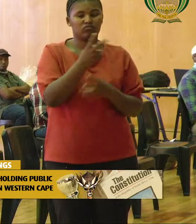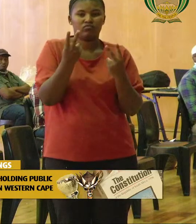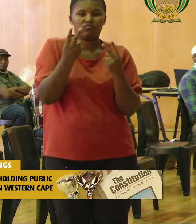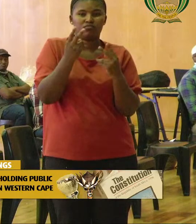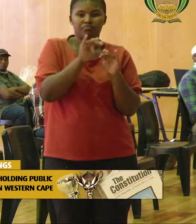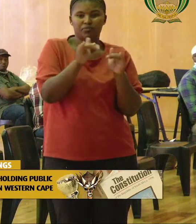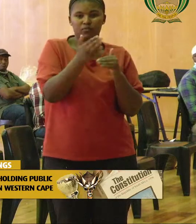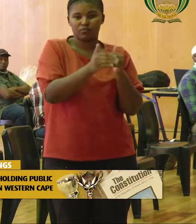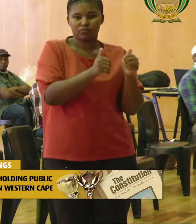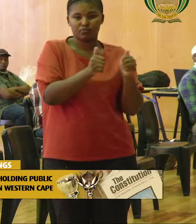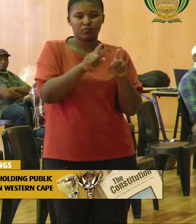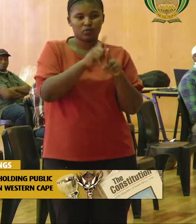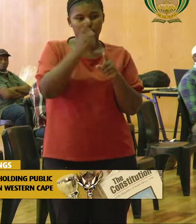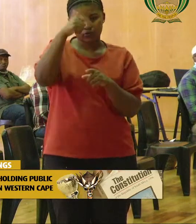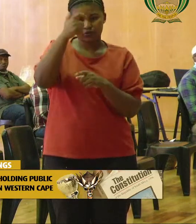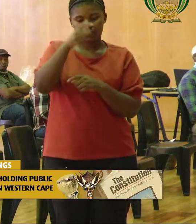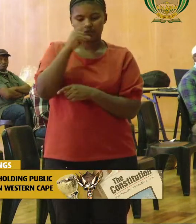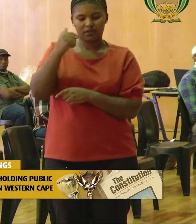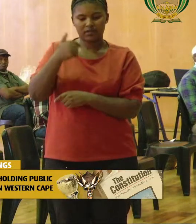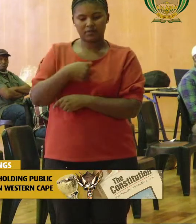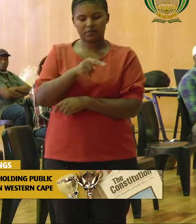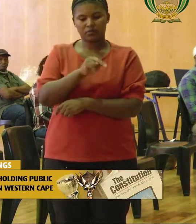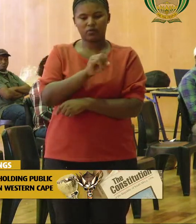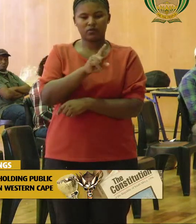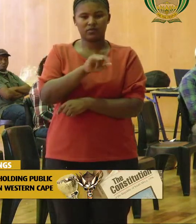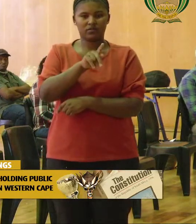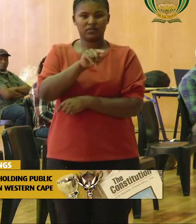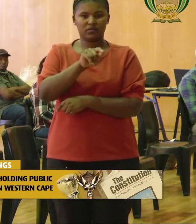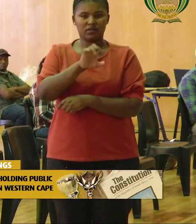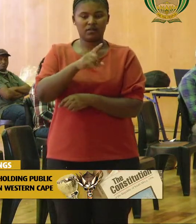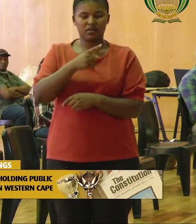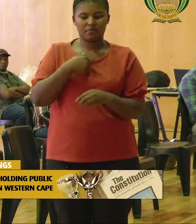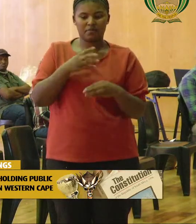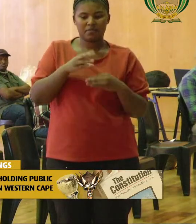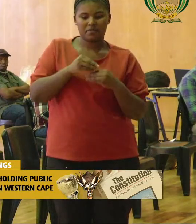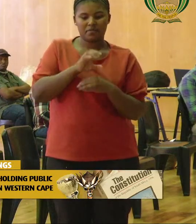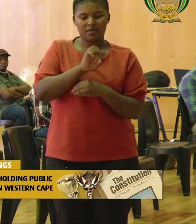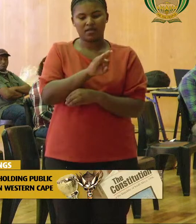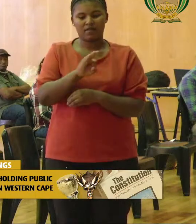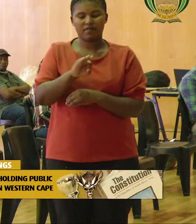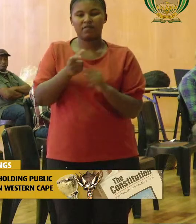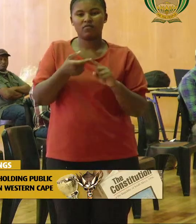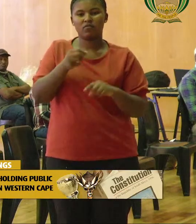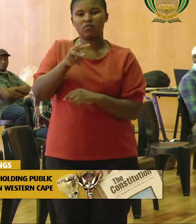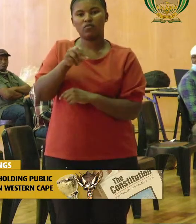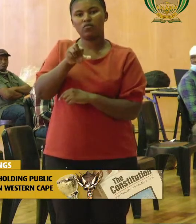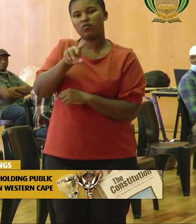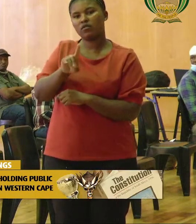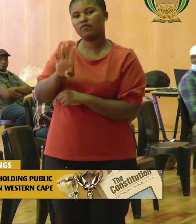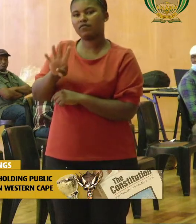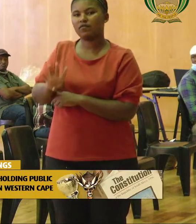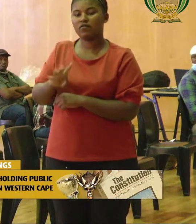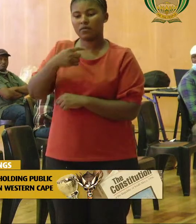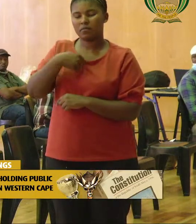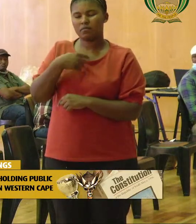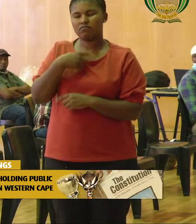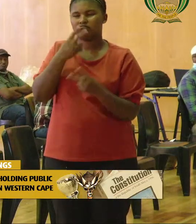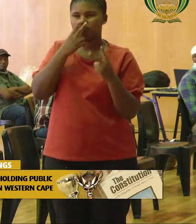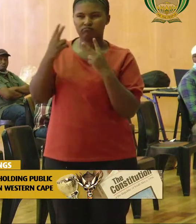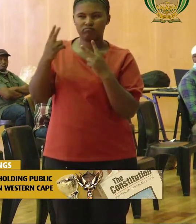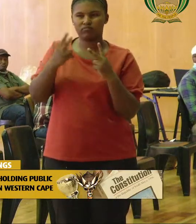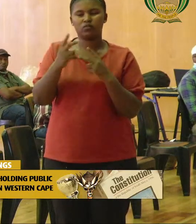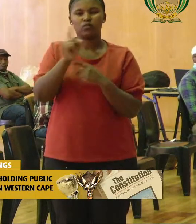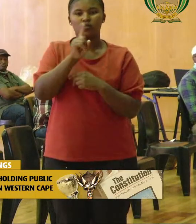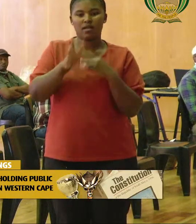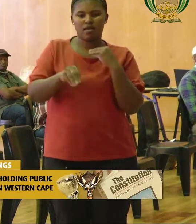to the chief. My name is Moses Taylor. I am a member of EFF in Eisner Ward 4. On my point of view and ethic